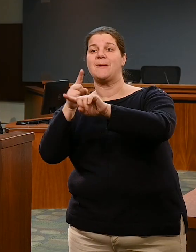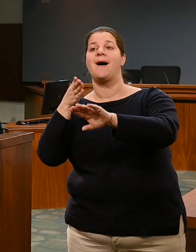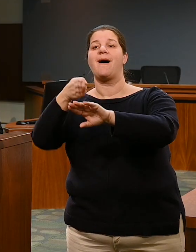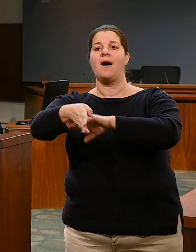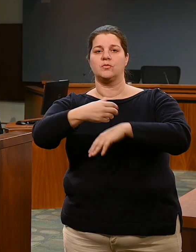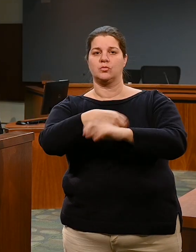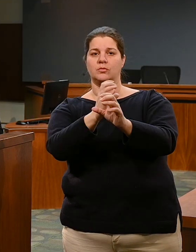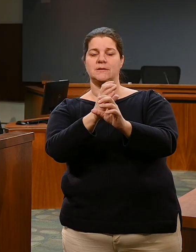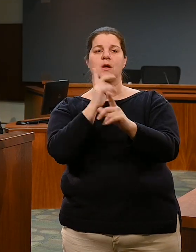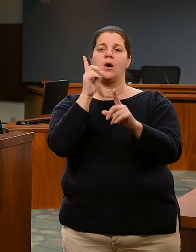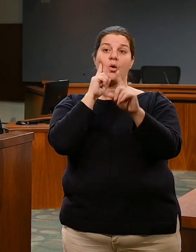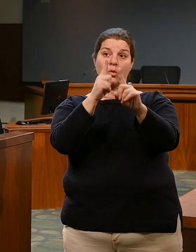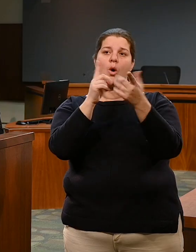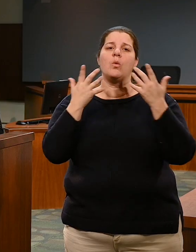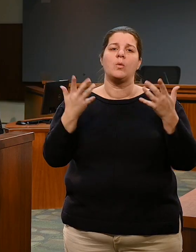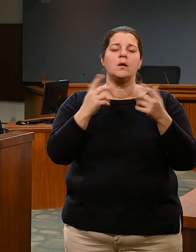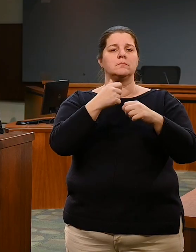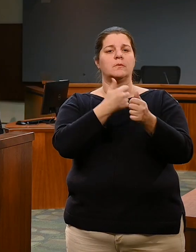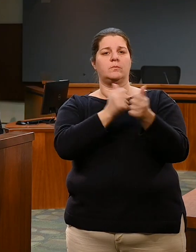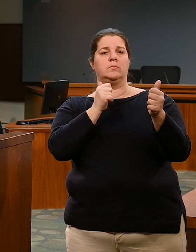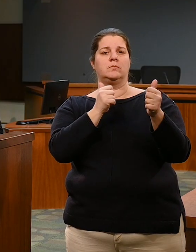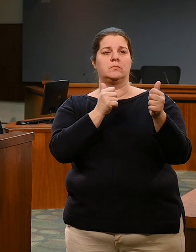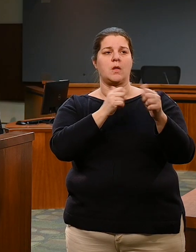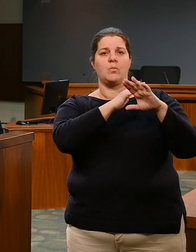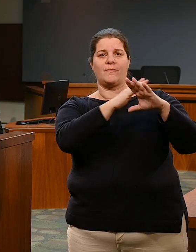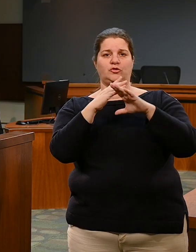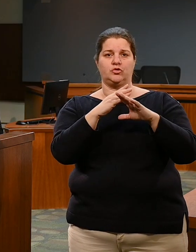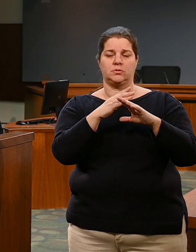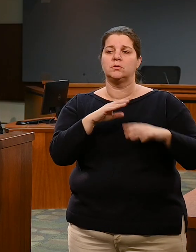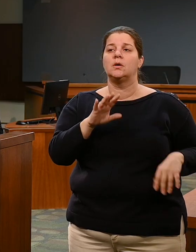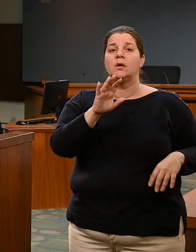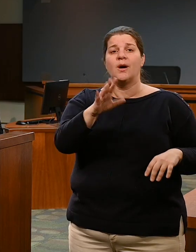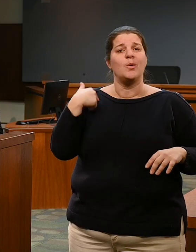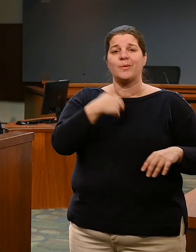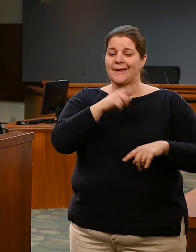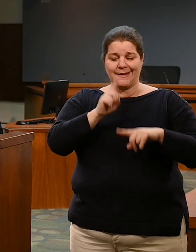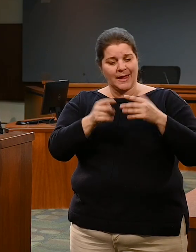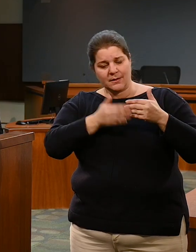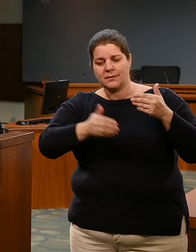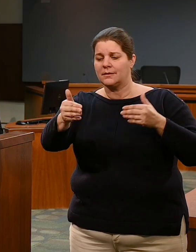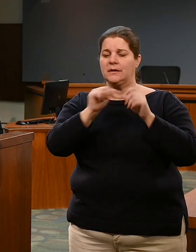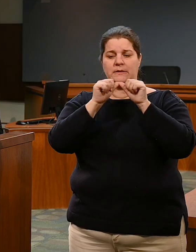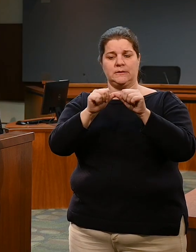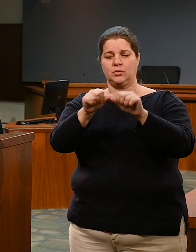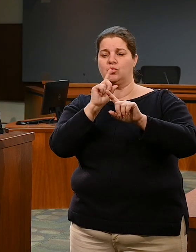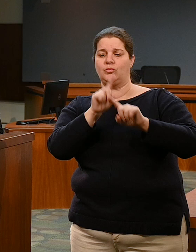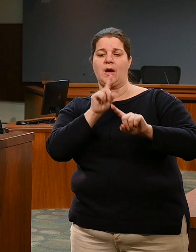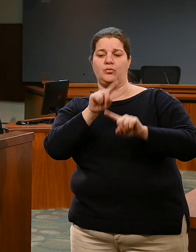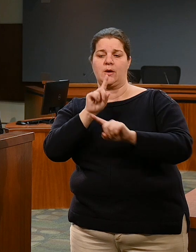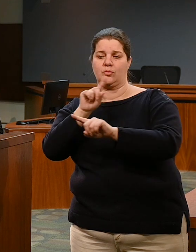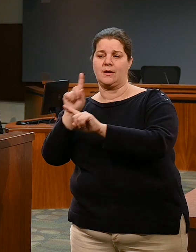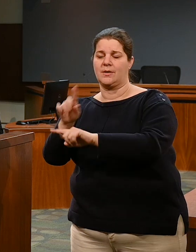prevent harm before it happens. We cannot continue to be reactionary when the literal lives of our young people are at stake. This